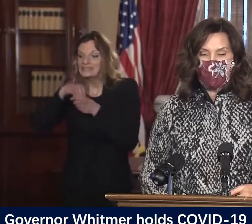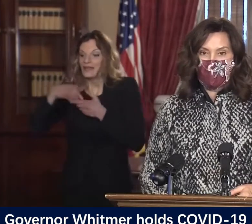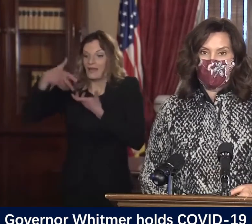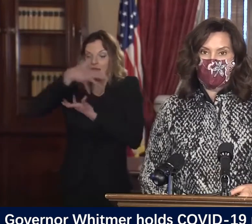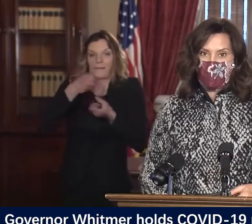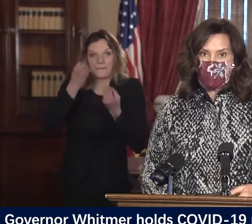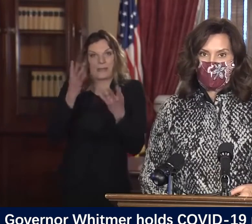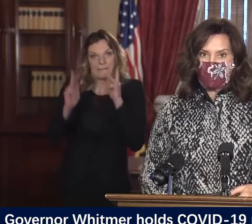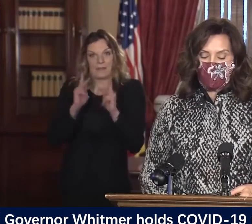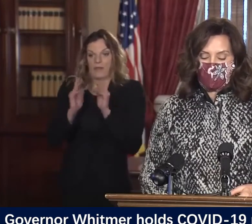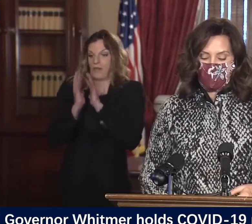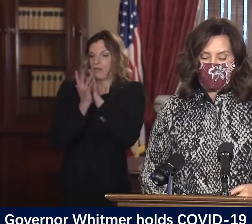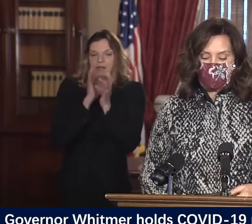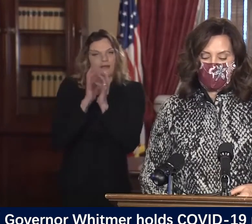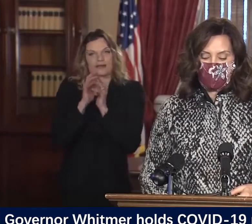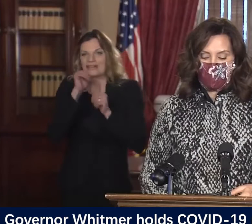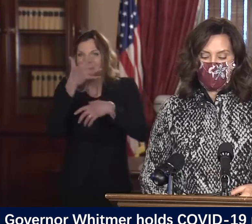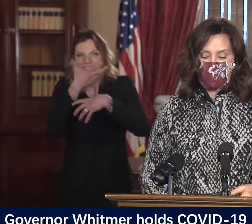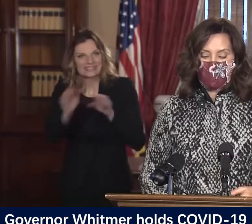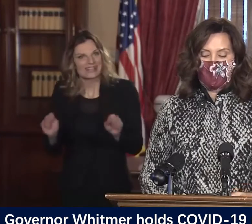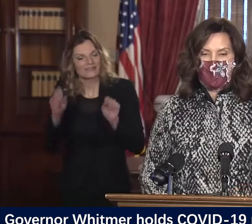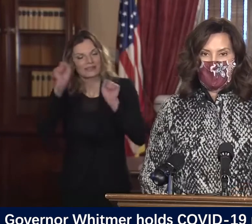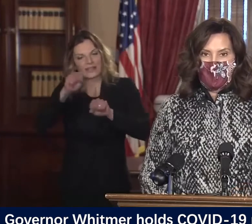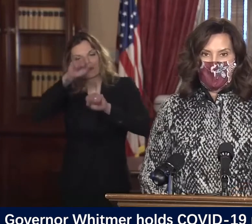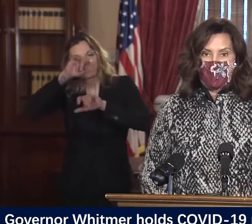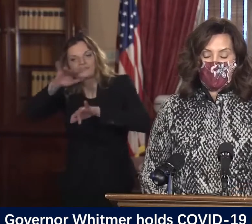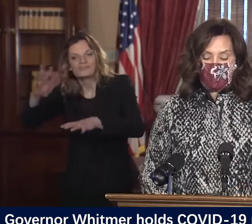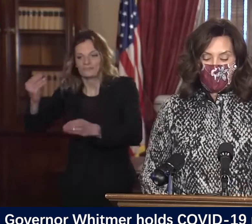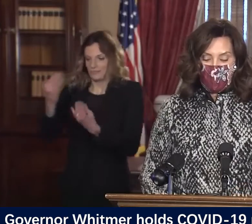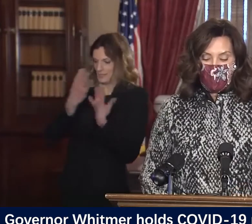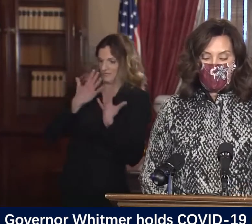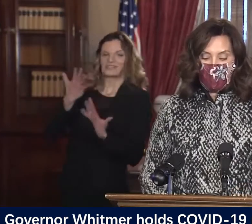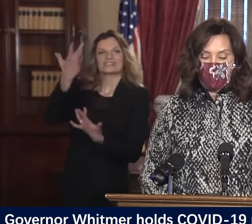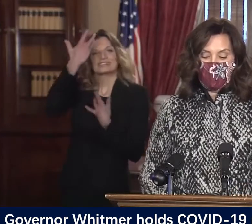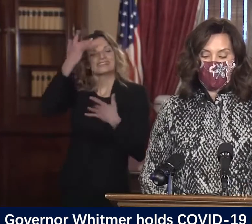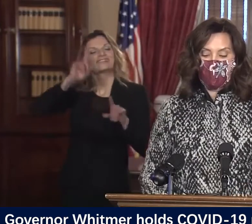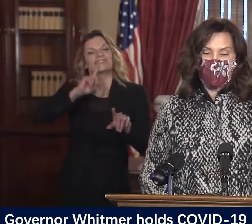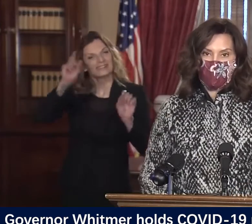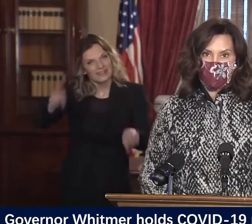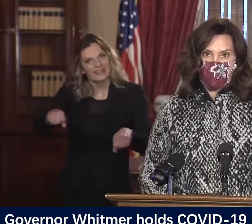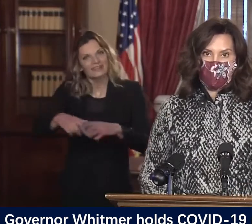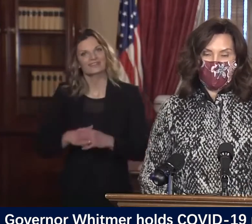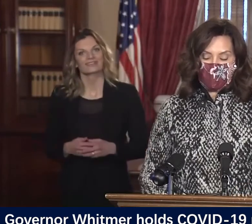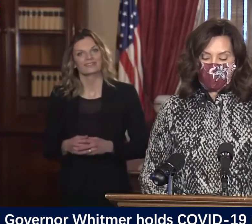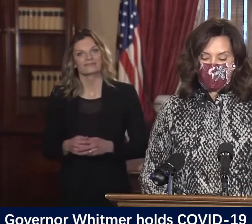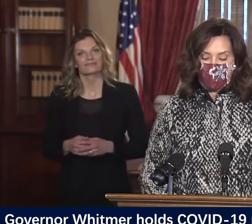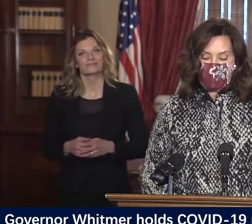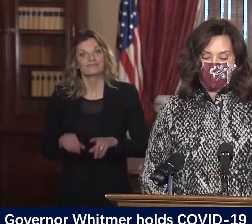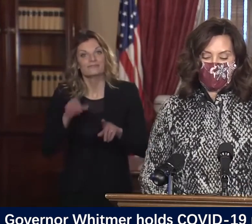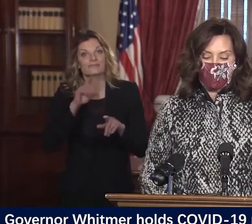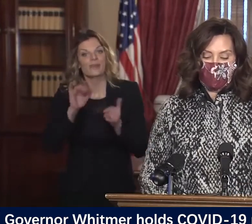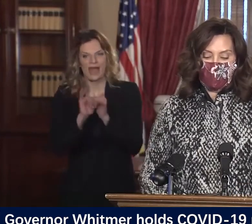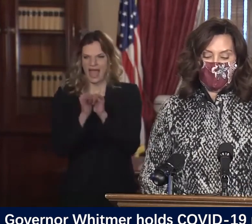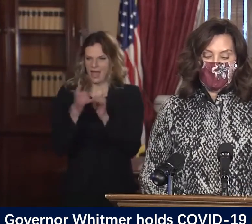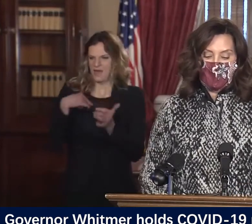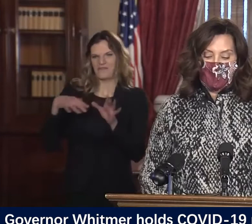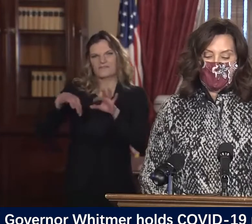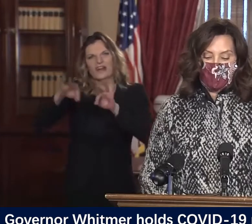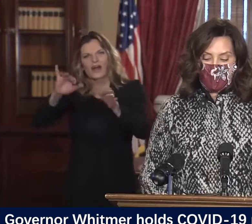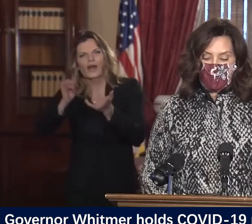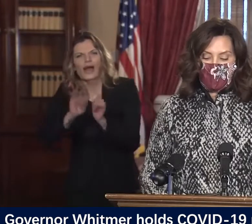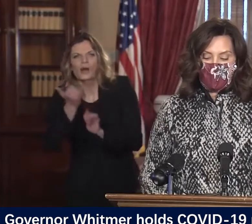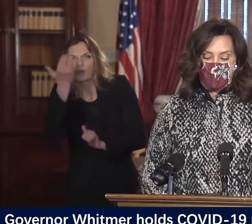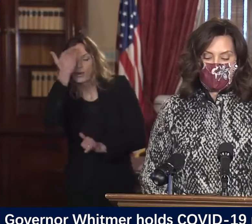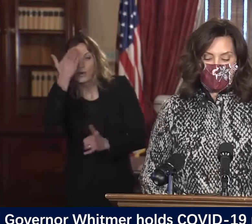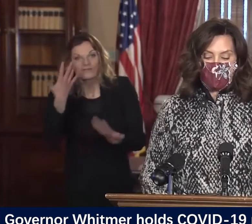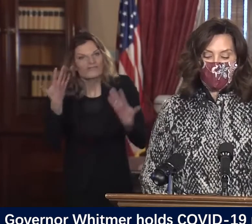where people are at most at risk of transmission. Now, there is overwhelming research and scientific data